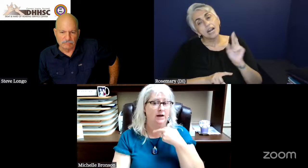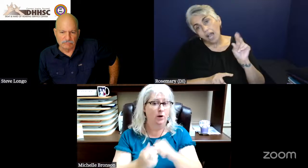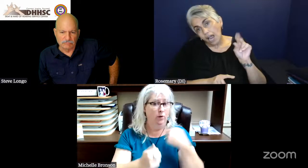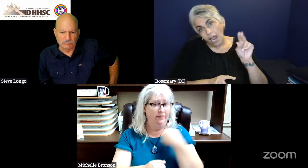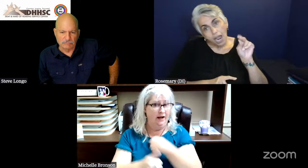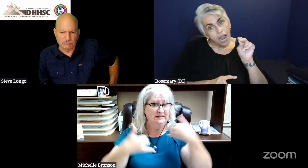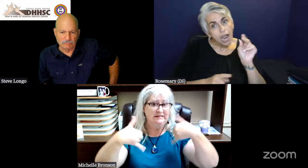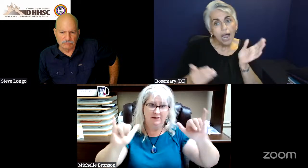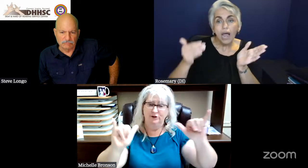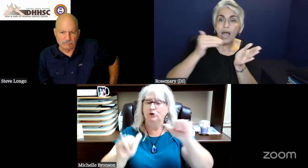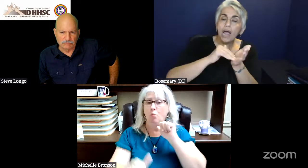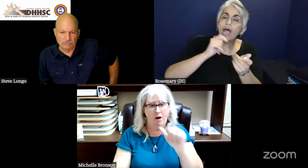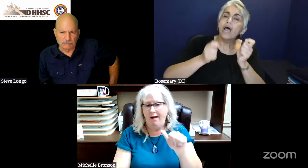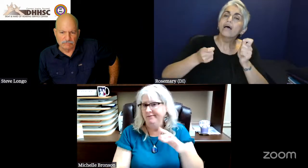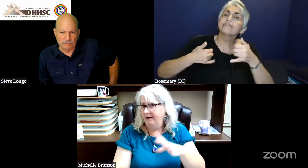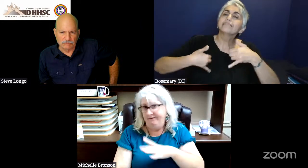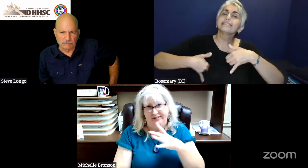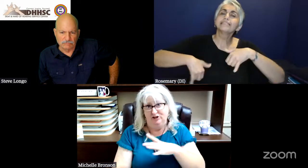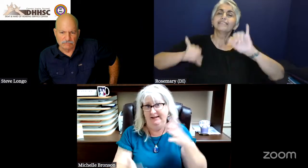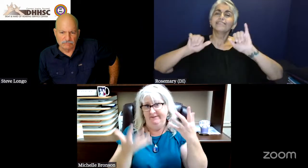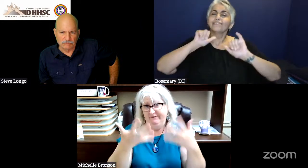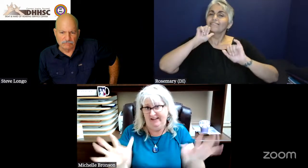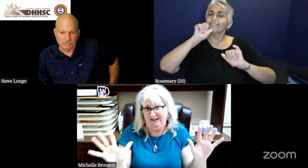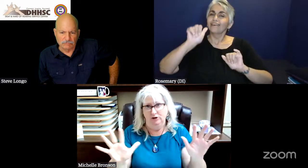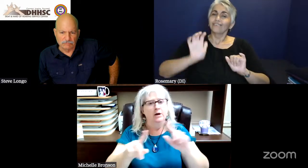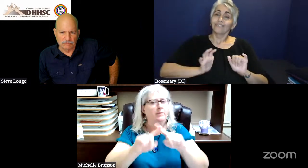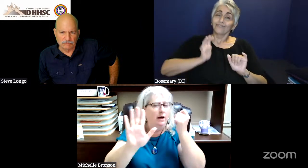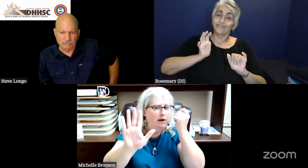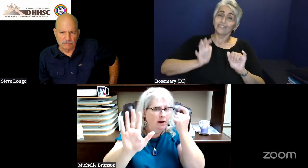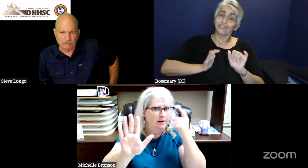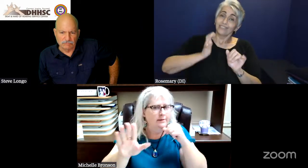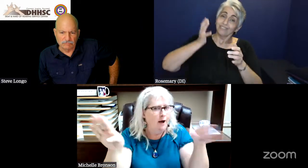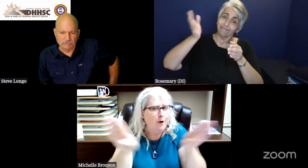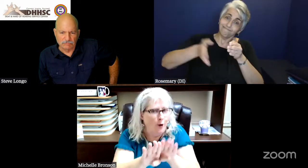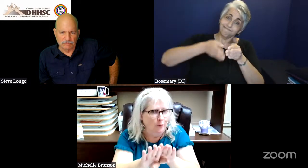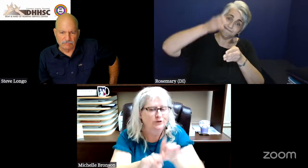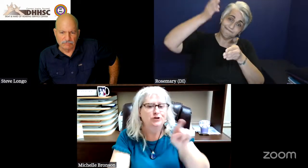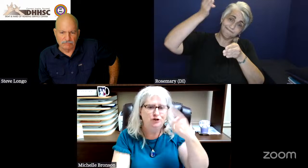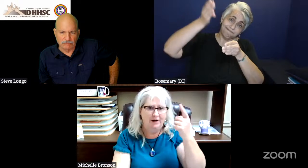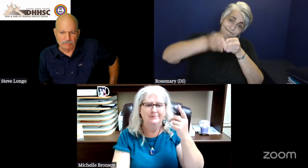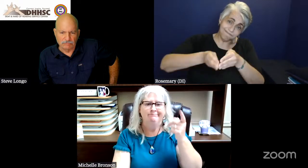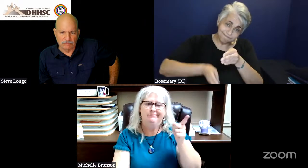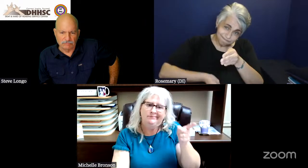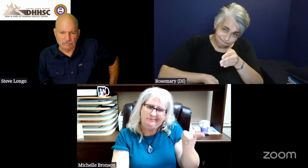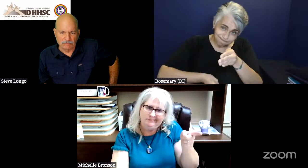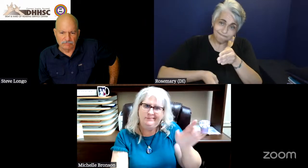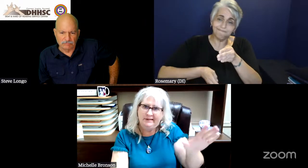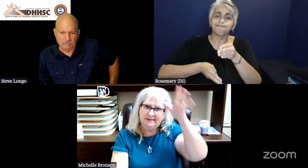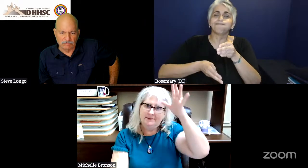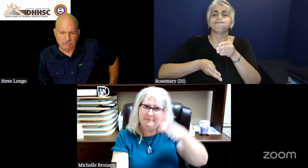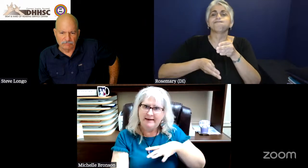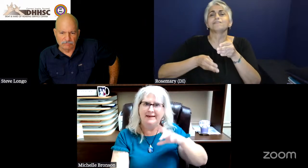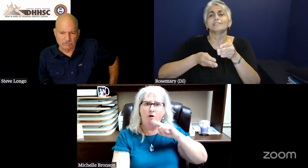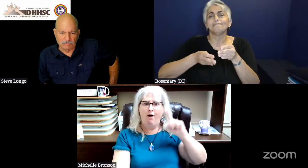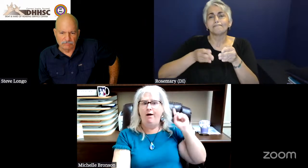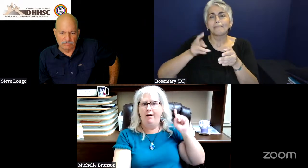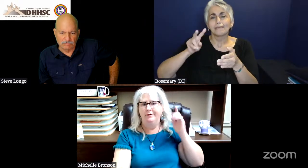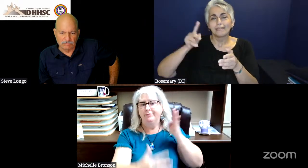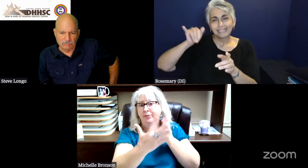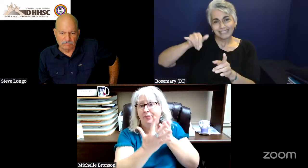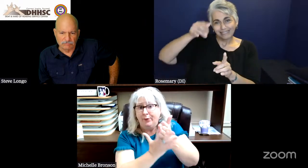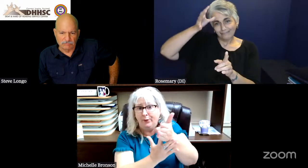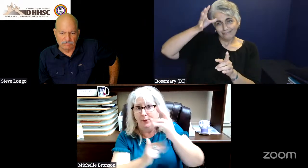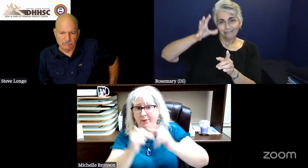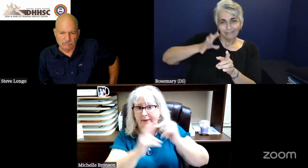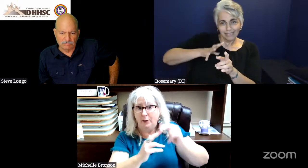thing after thing after thing. And the city inspector said yet more needed to be modified. So we are not officially